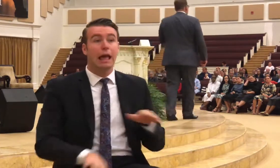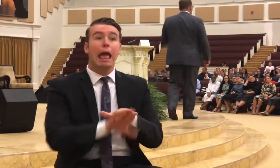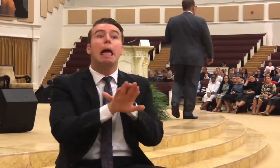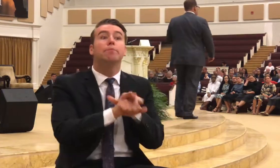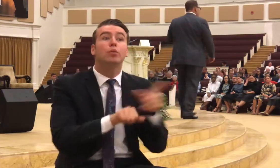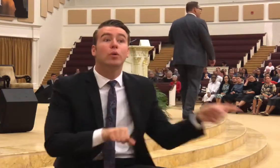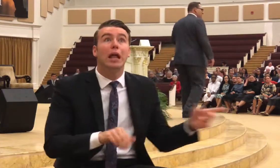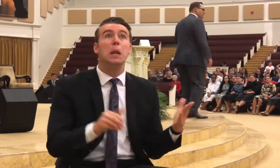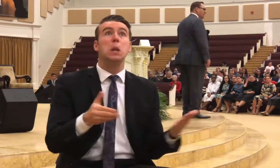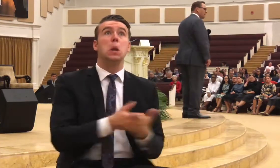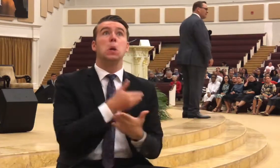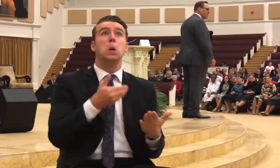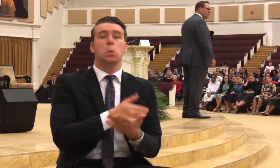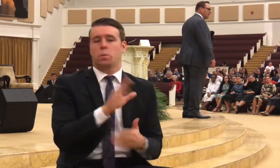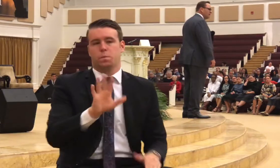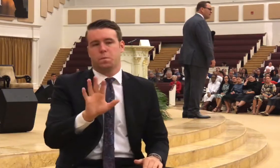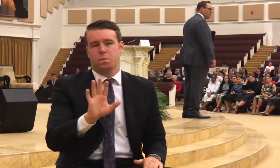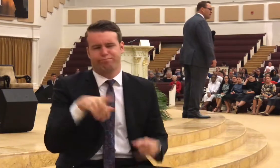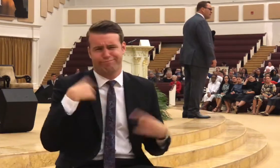Hypocrites are not a new thing.